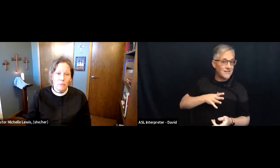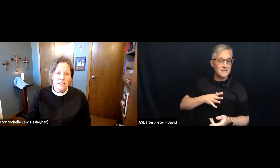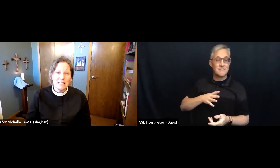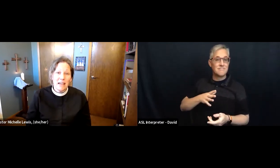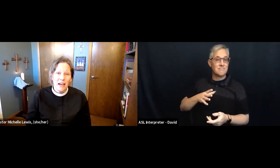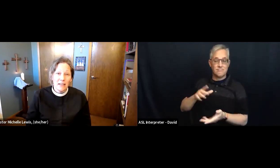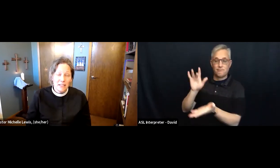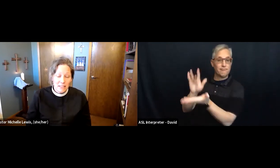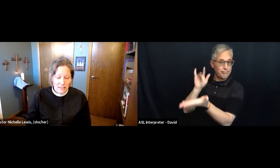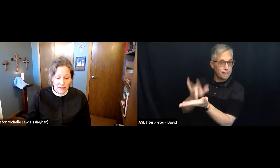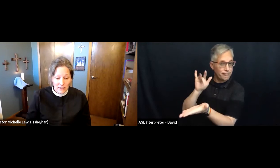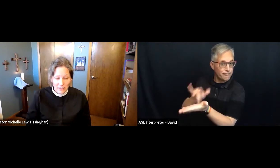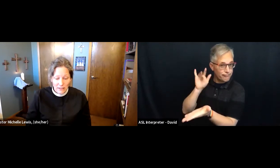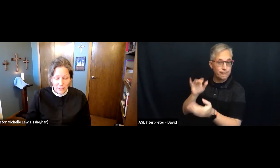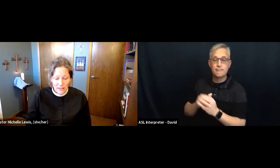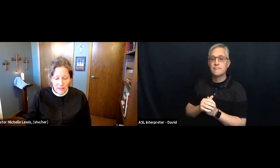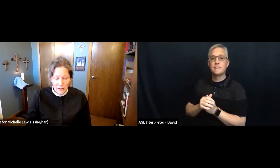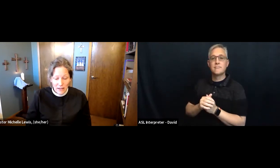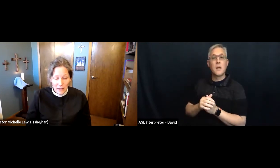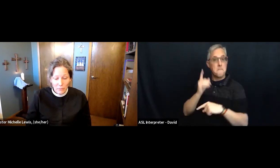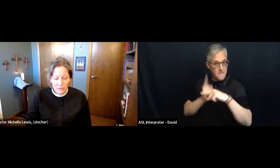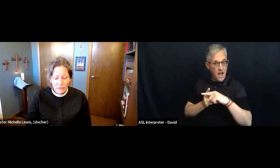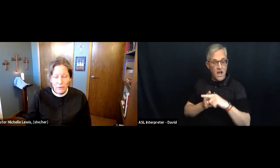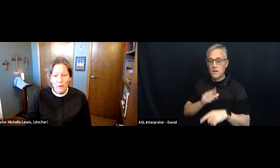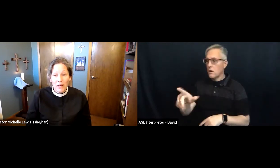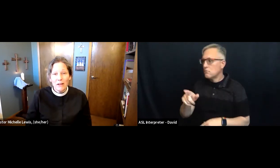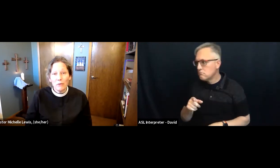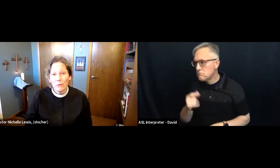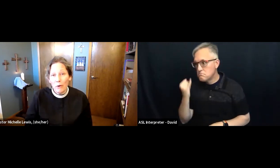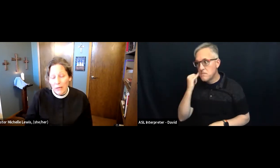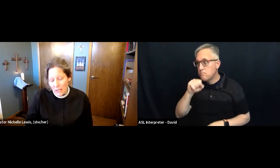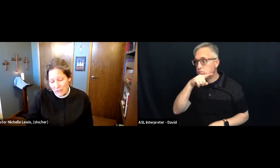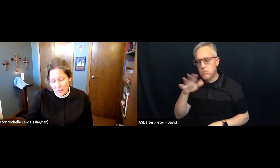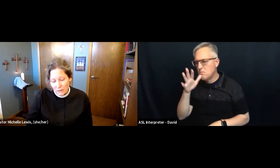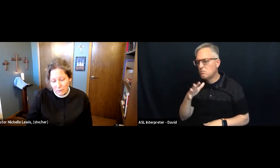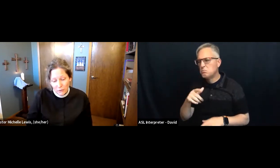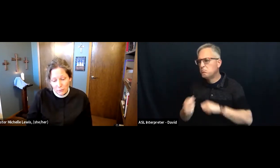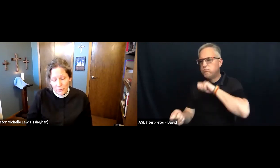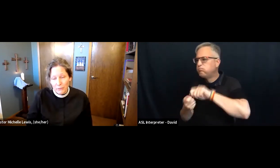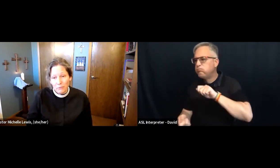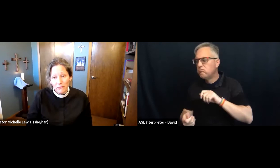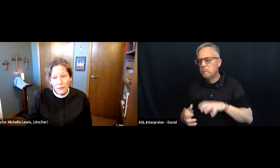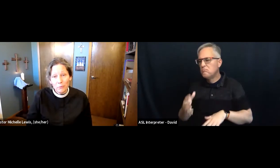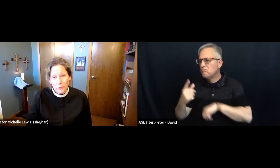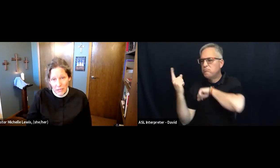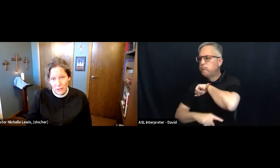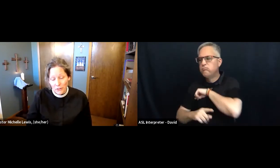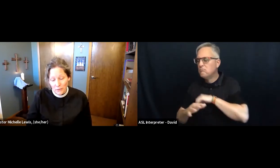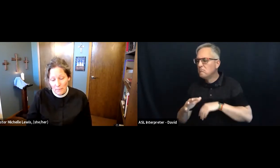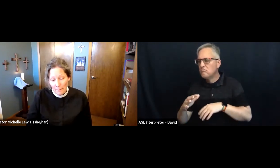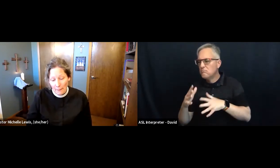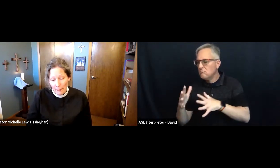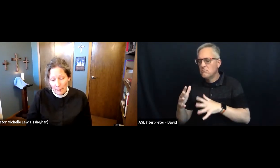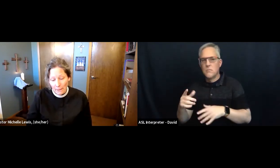They have been silenced and kept from growing into their full